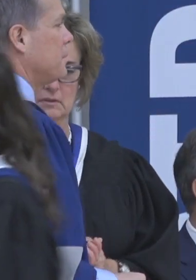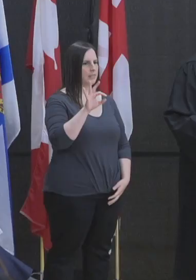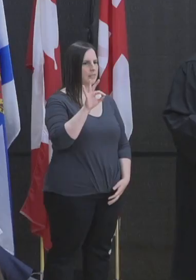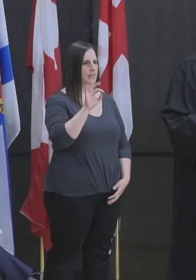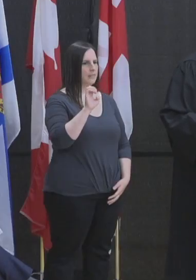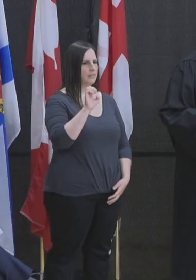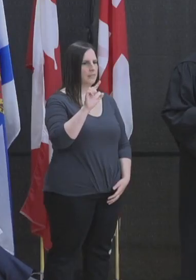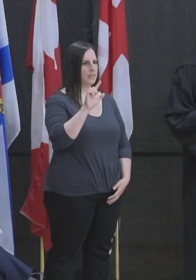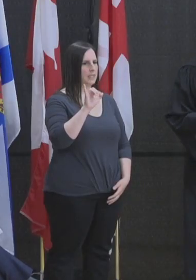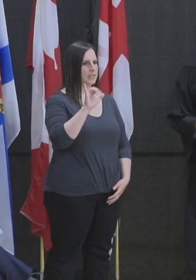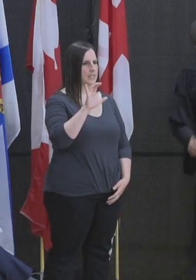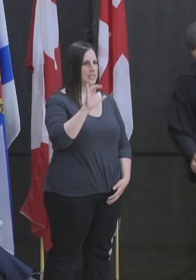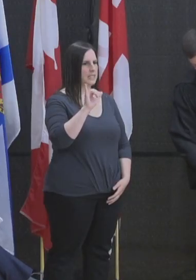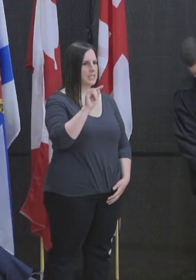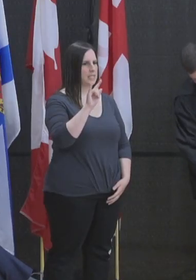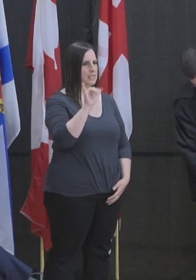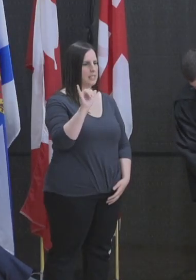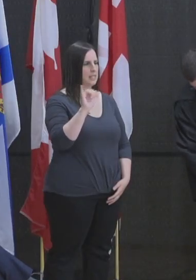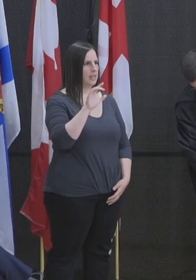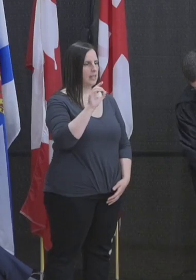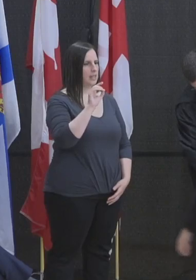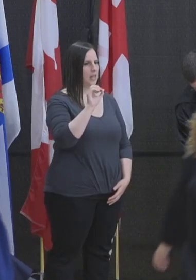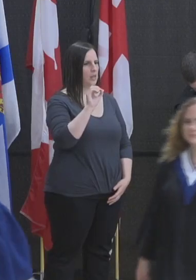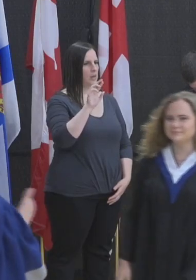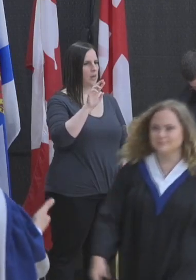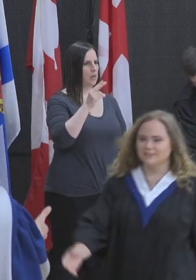Felicity Doherty.